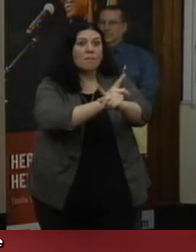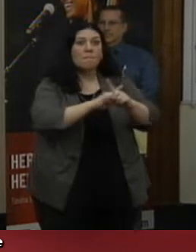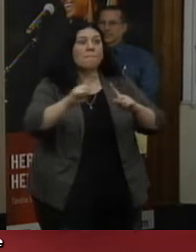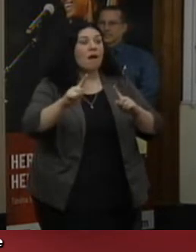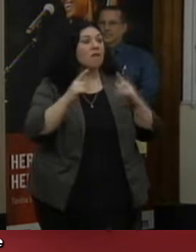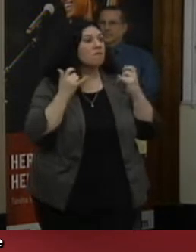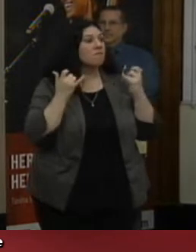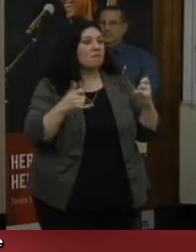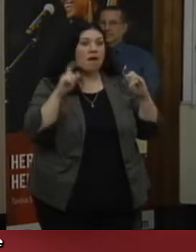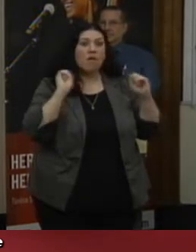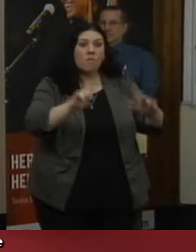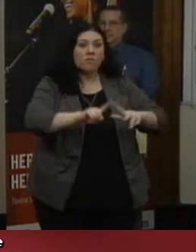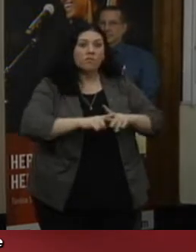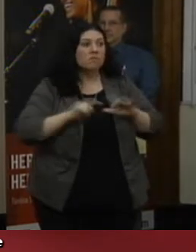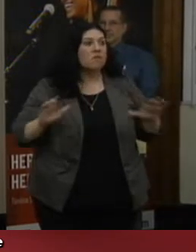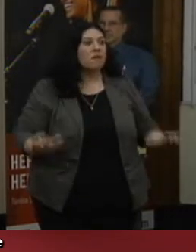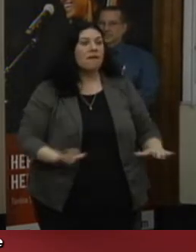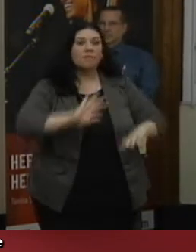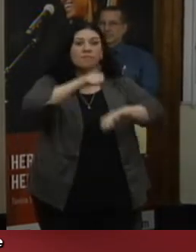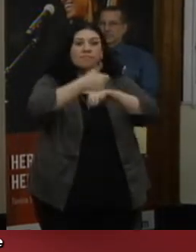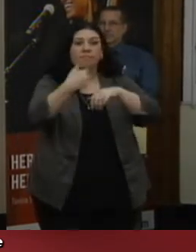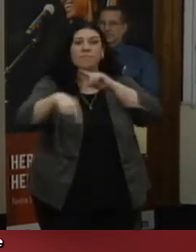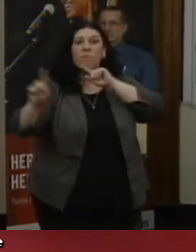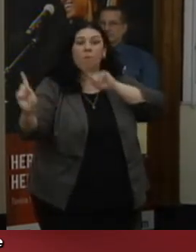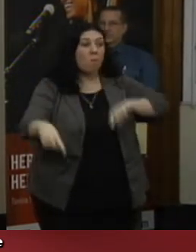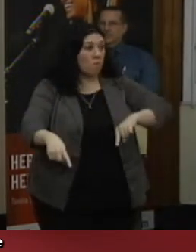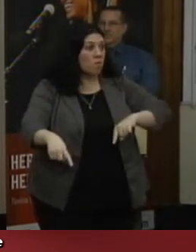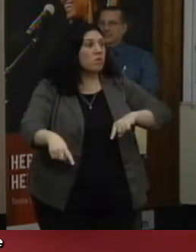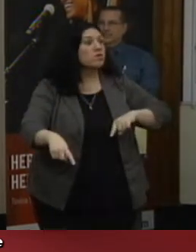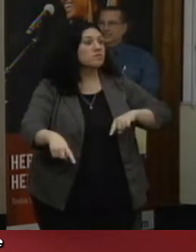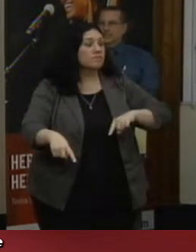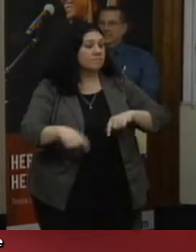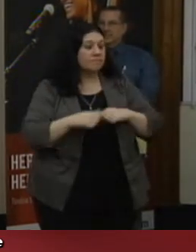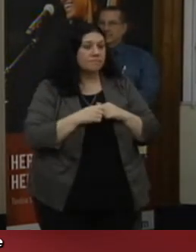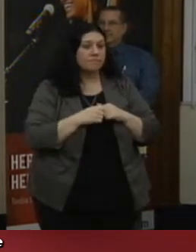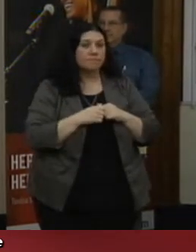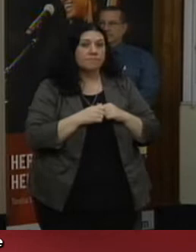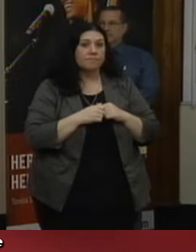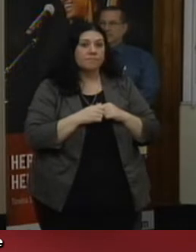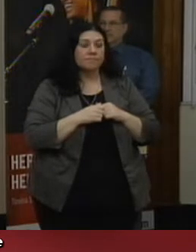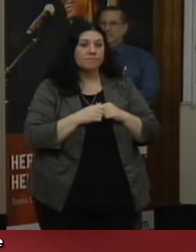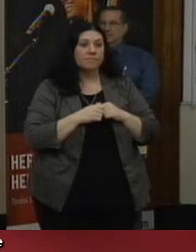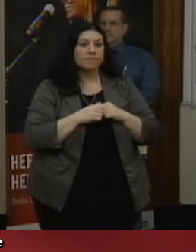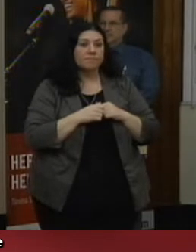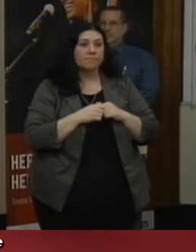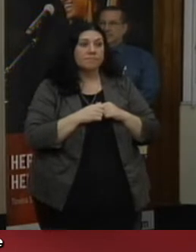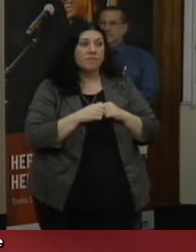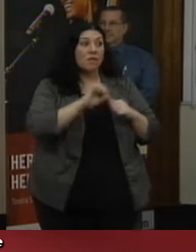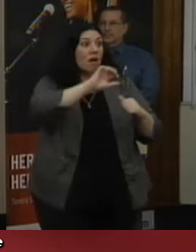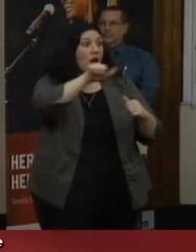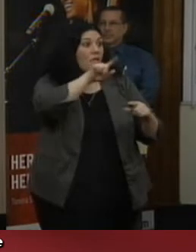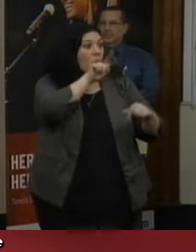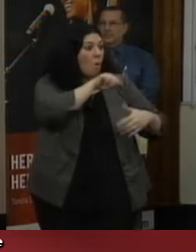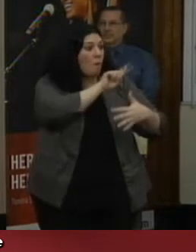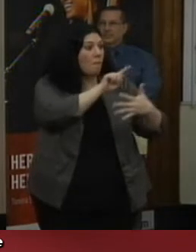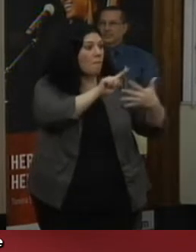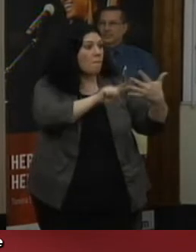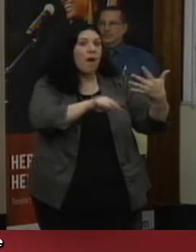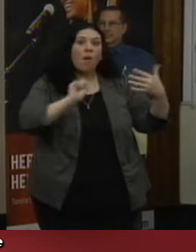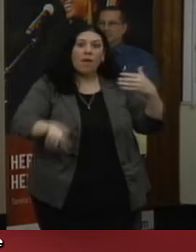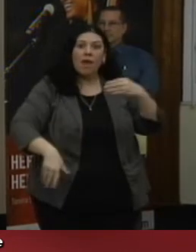now and enact this order and continue to build upon the orders that we have already